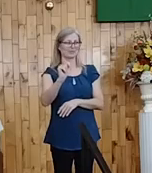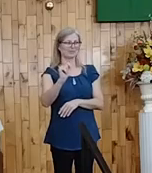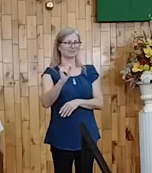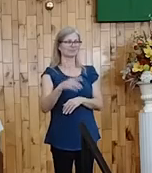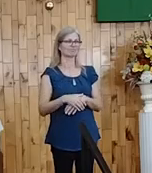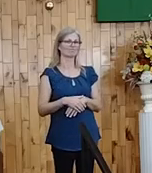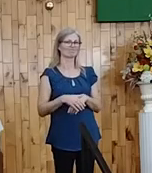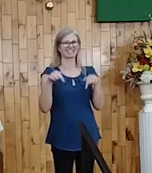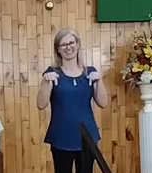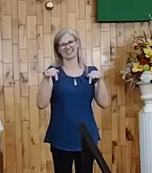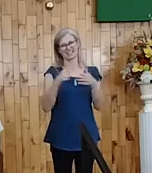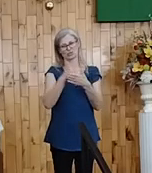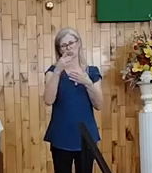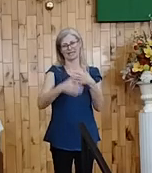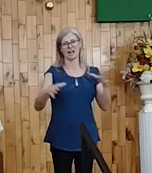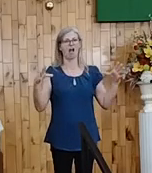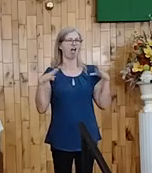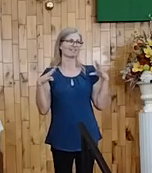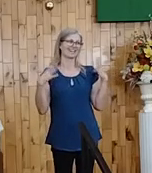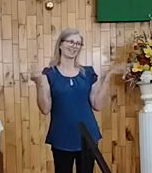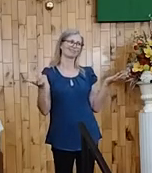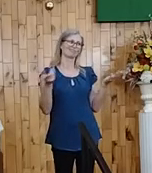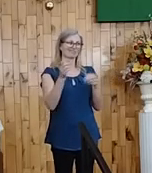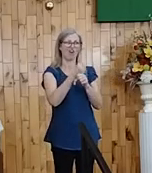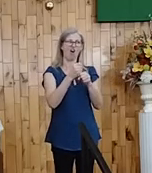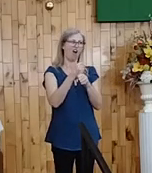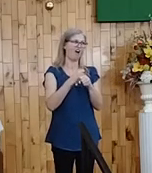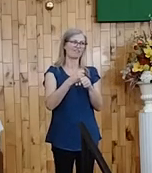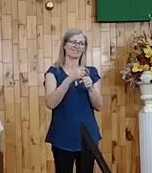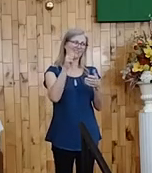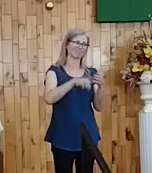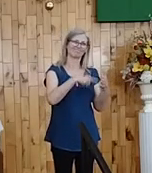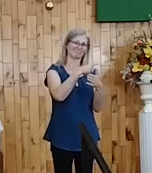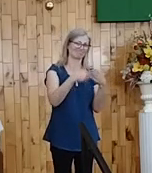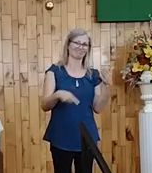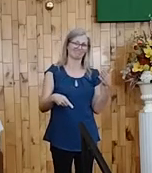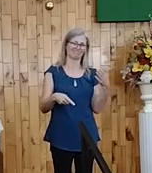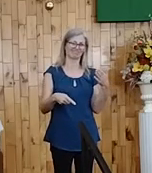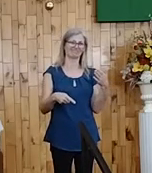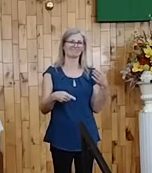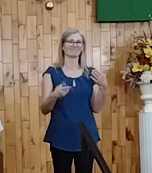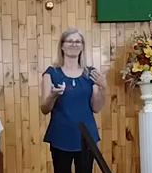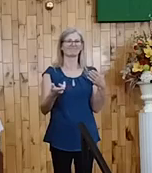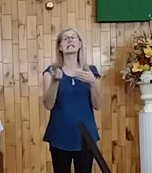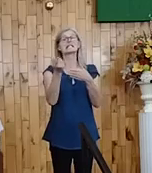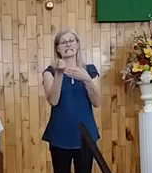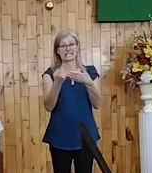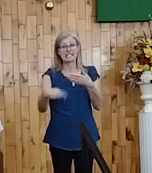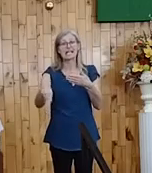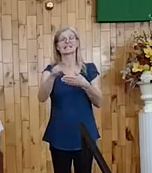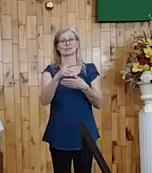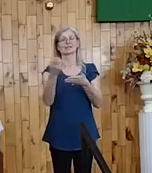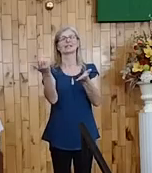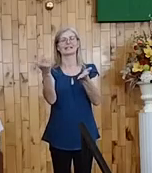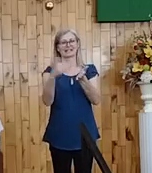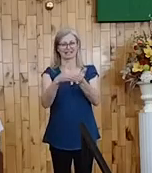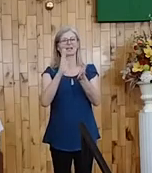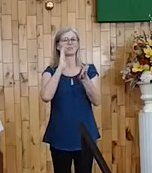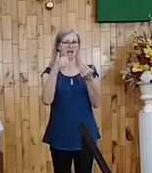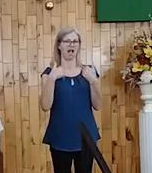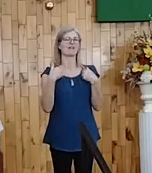this holiday weekend, there will be no coffee after Mass today. Our coffee house will resume Sunday,